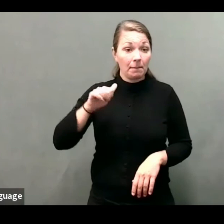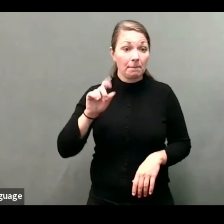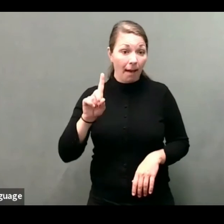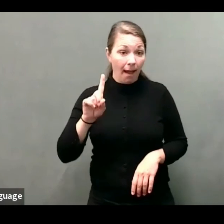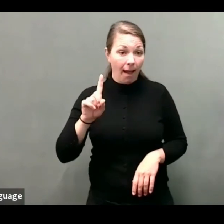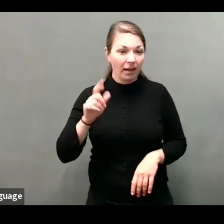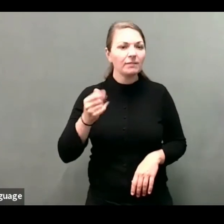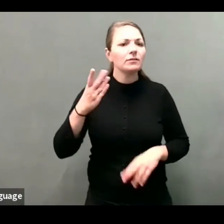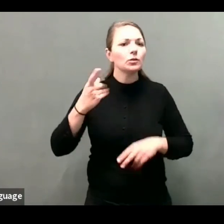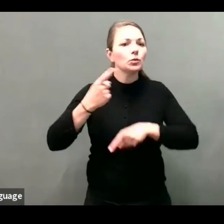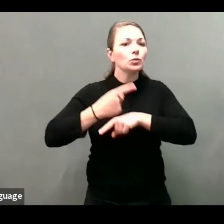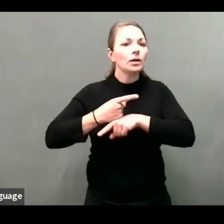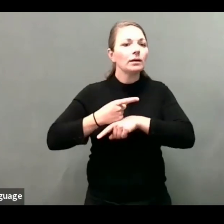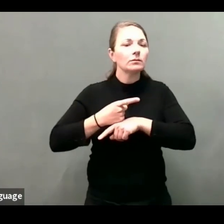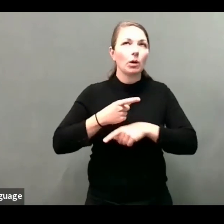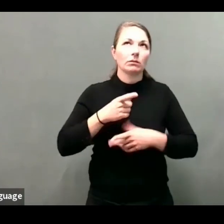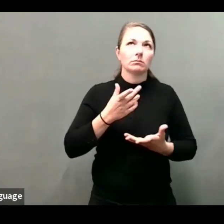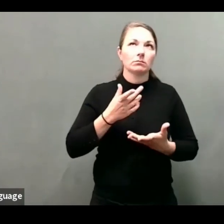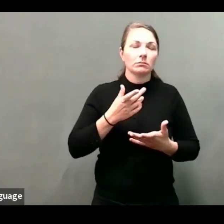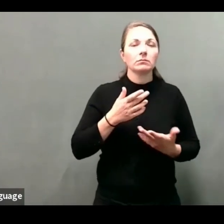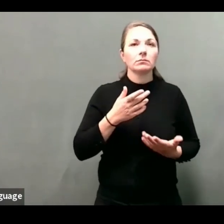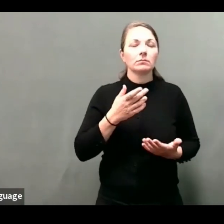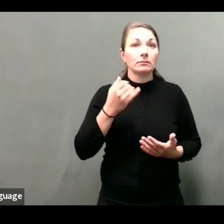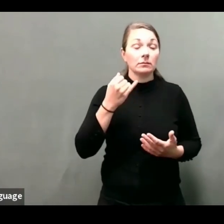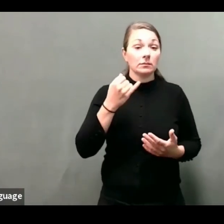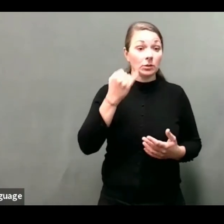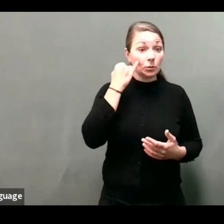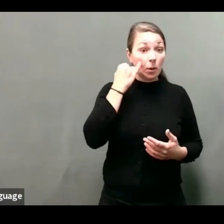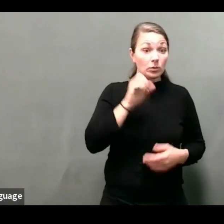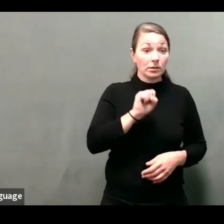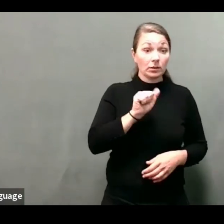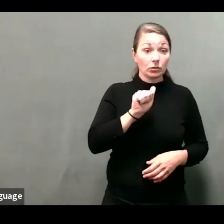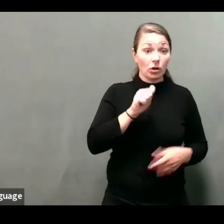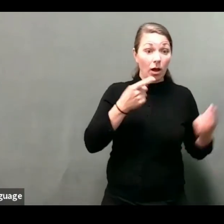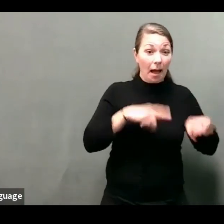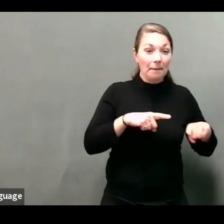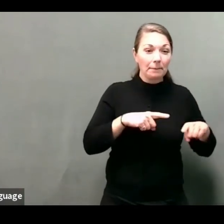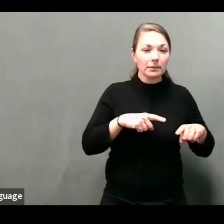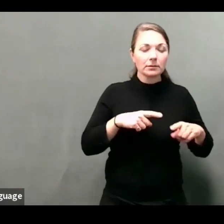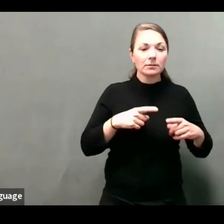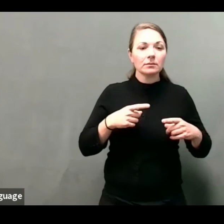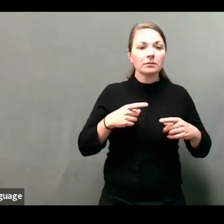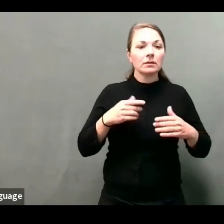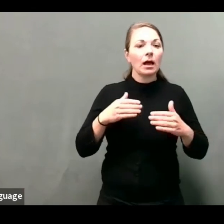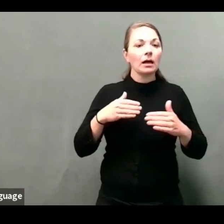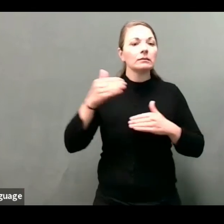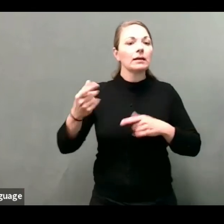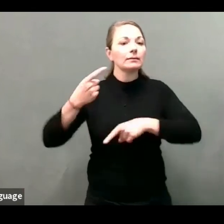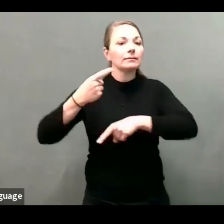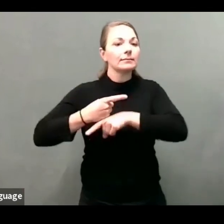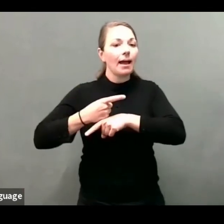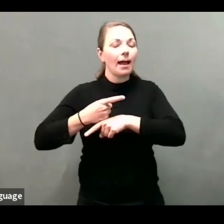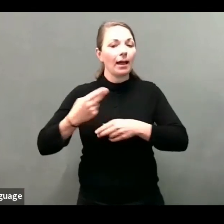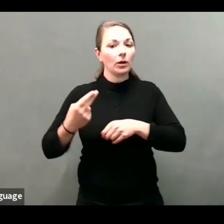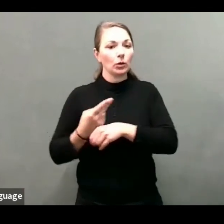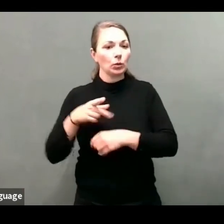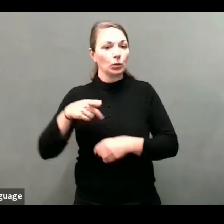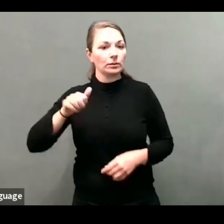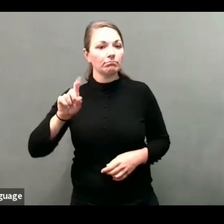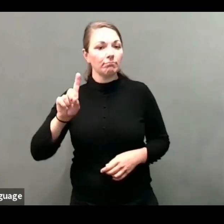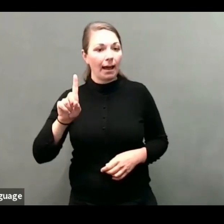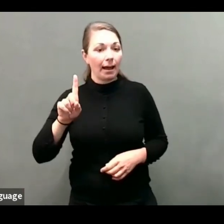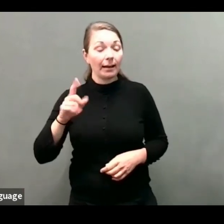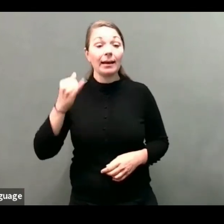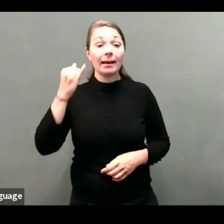days after an assault, or let's say the day after an assault. If they have evidence in their vagina that